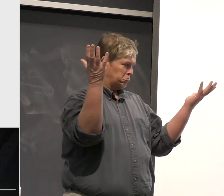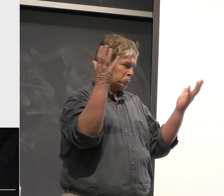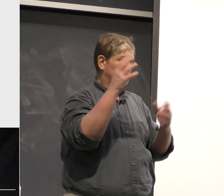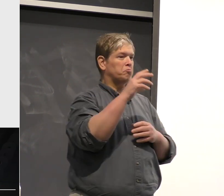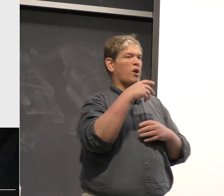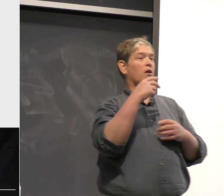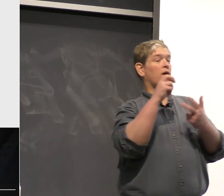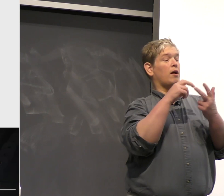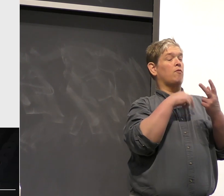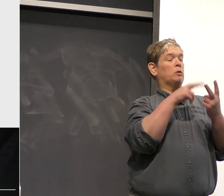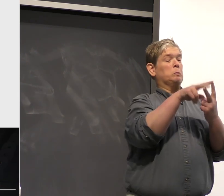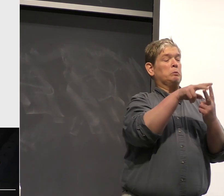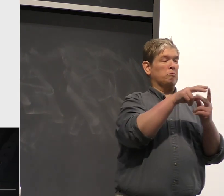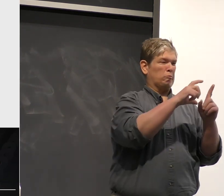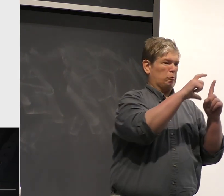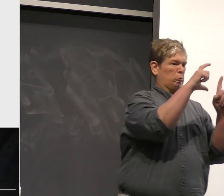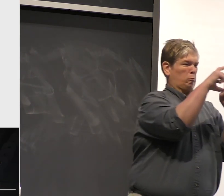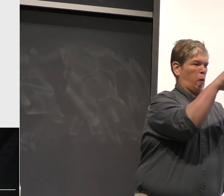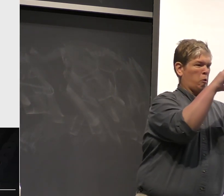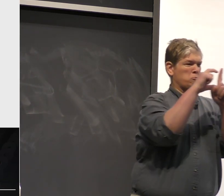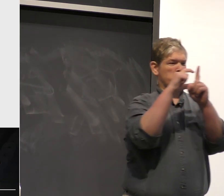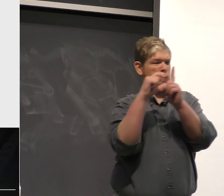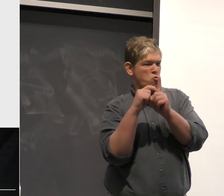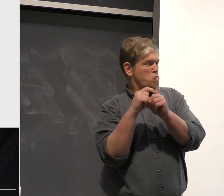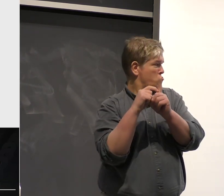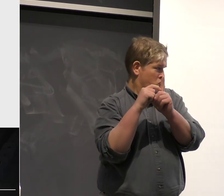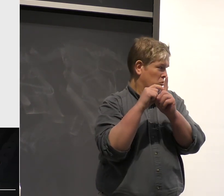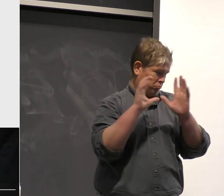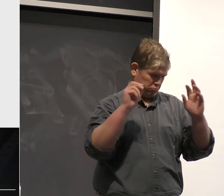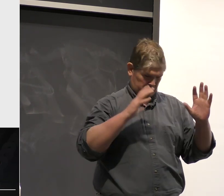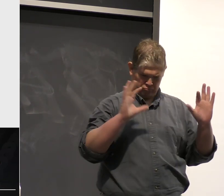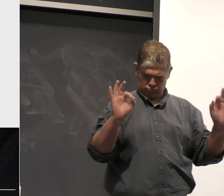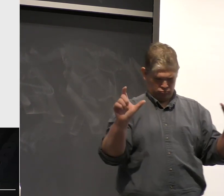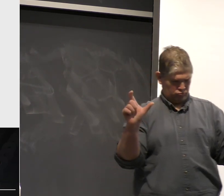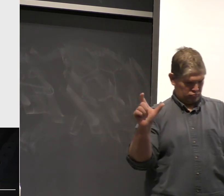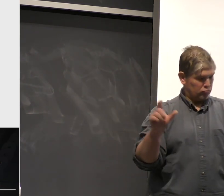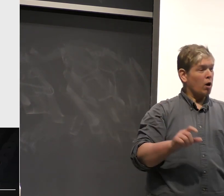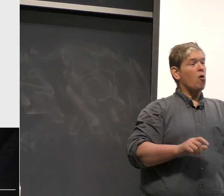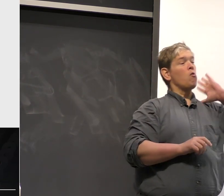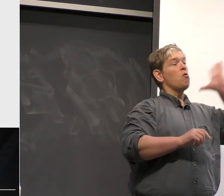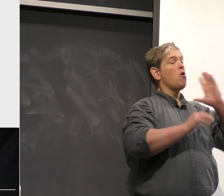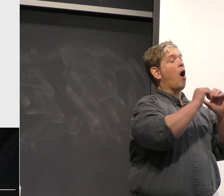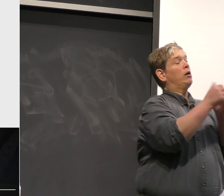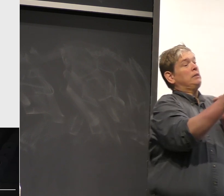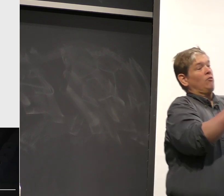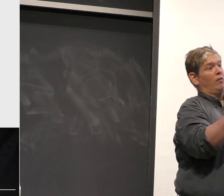we look at the word deaf. And there's culturally deaf and then lowercase d deaf, right? And in the past,